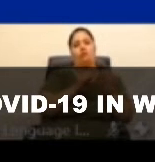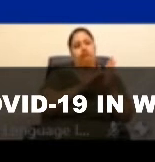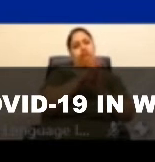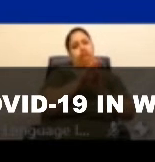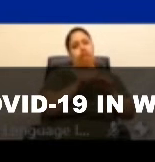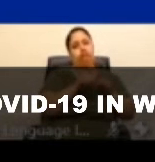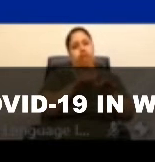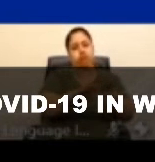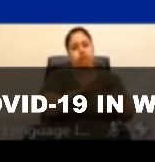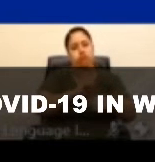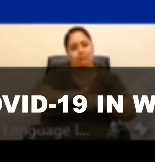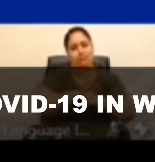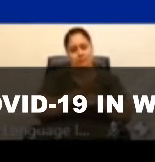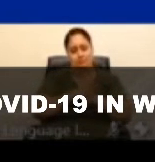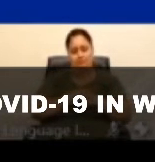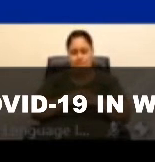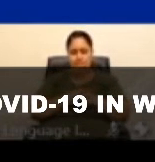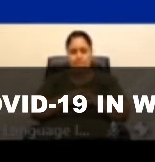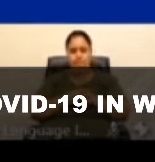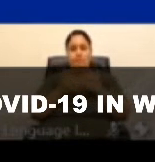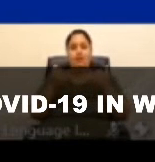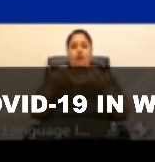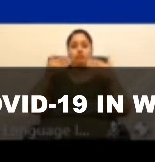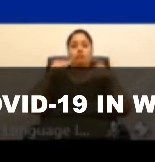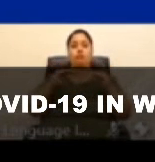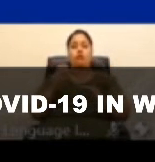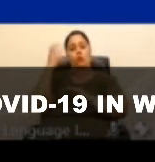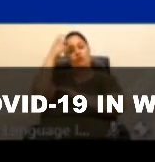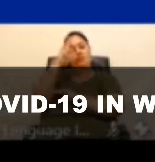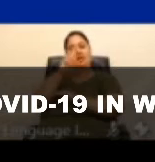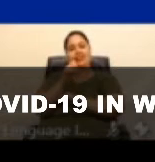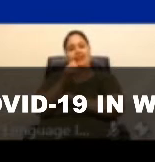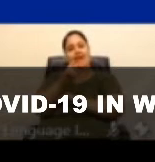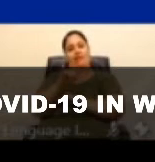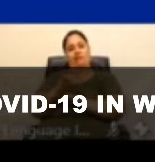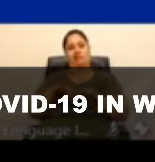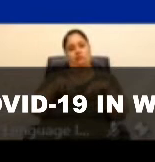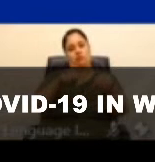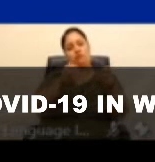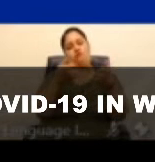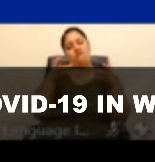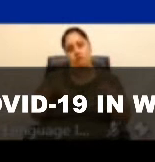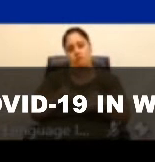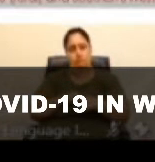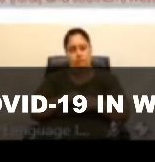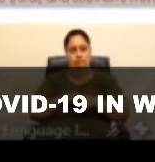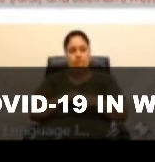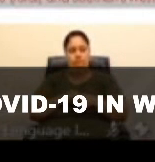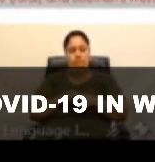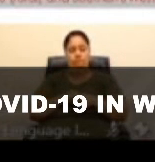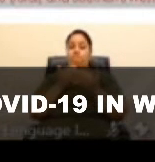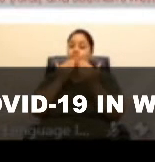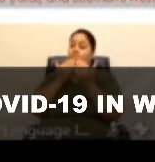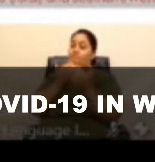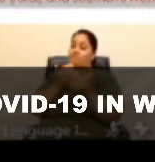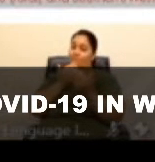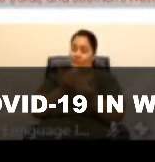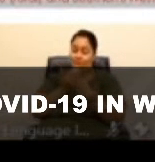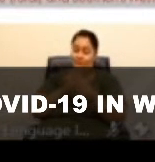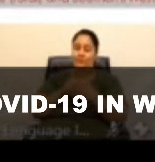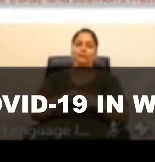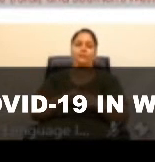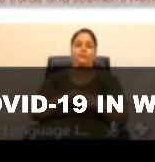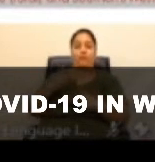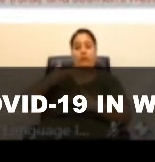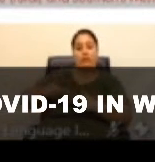I'm going to hand over to Prof. Davies from this point on. Marianne? Thanks very much. So I'm going to